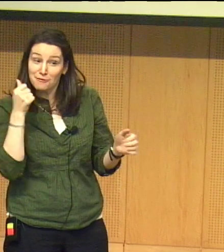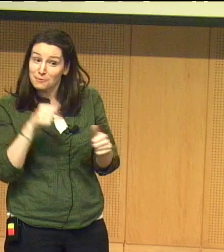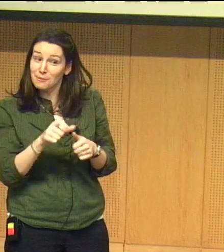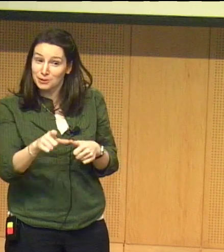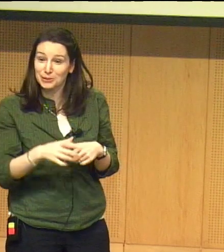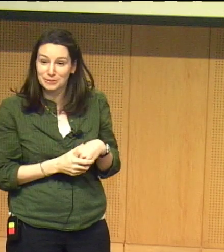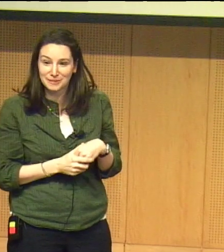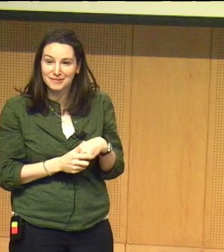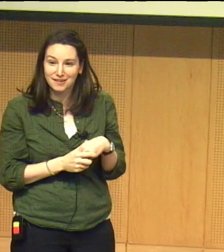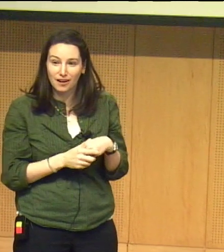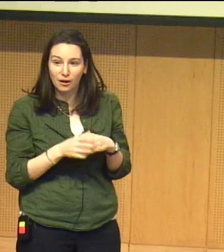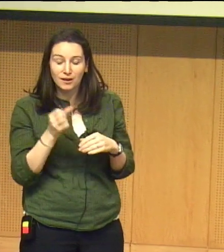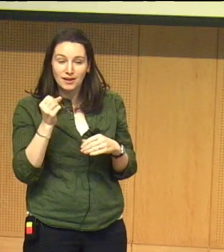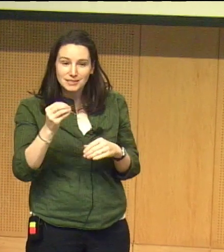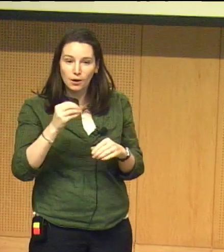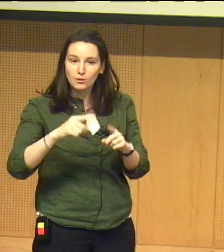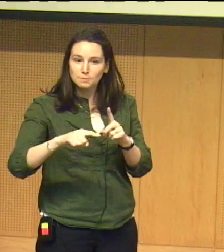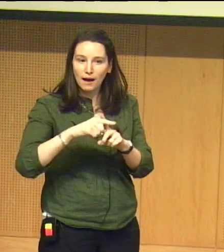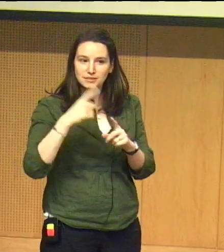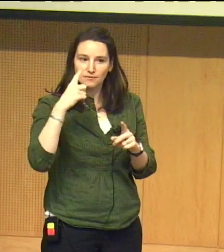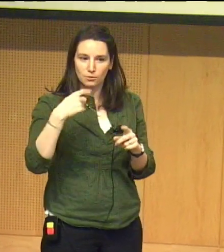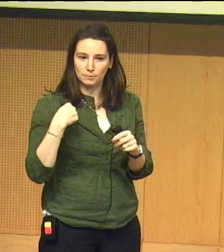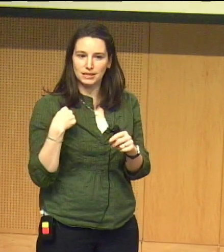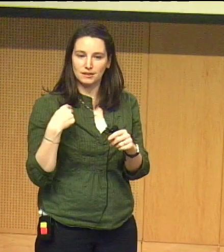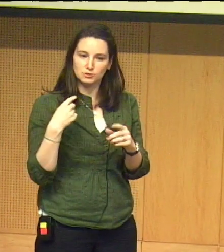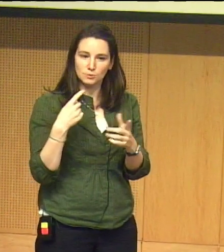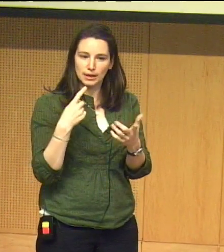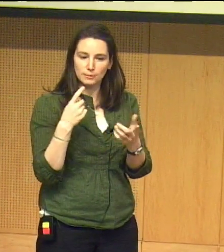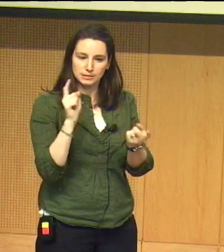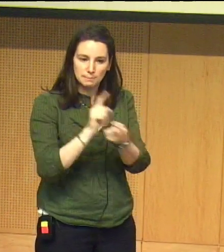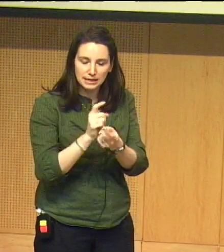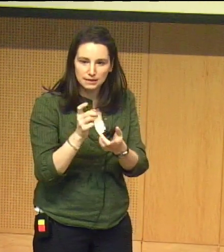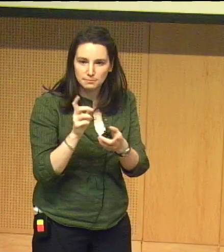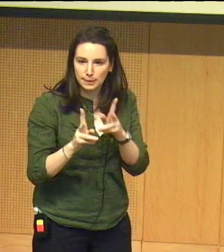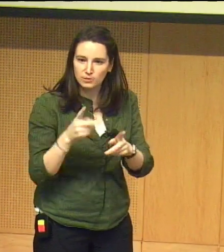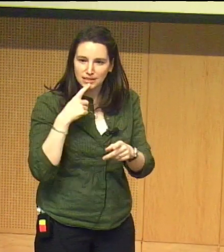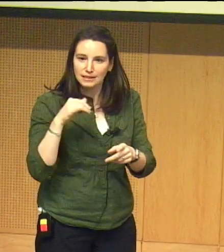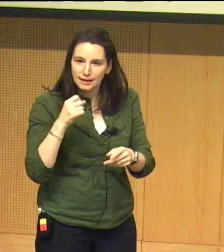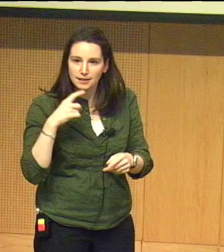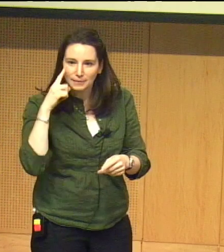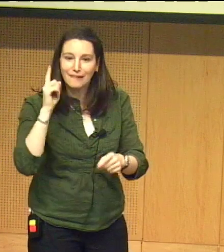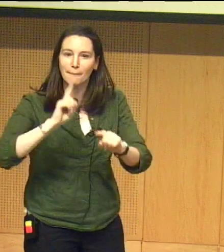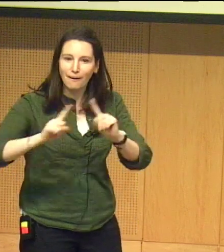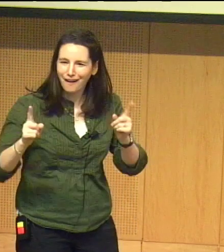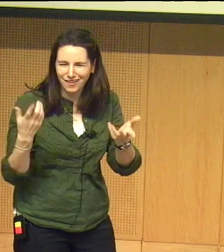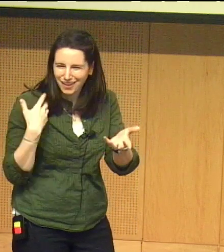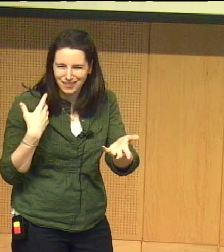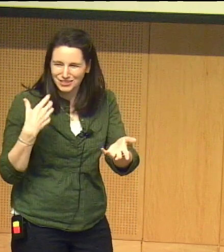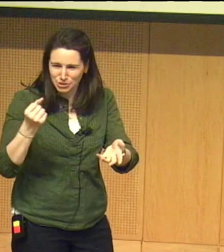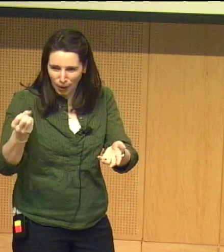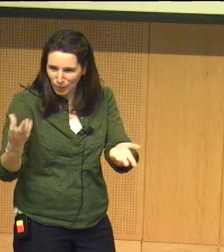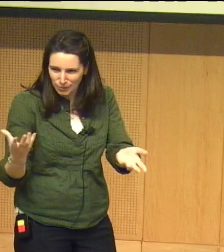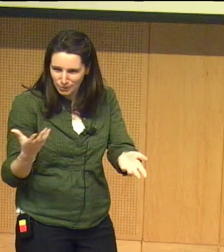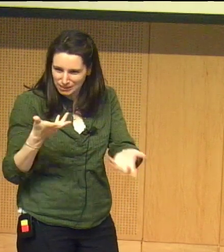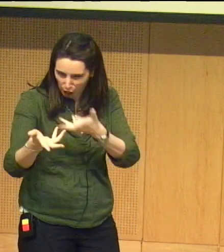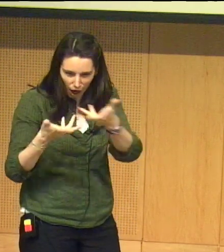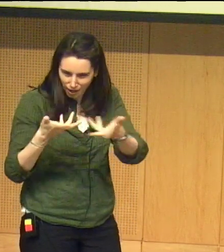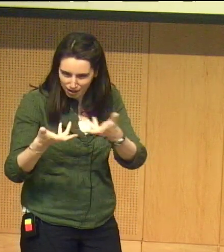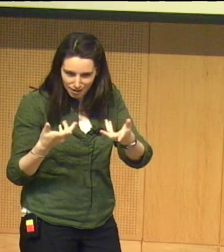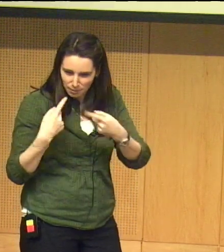remember you. So it's positive for me to be able to meet people and say, yes, I'm deaf, but so we talk, we work